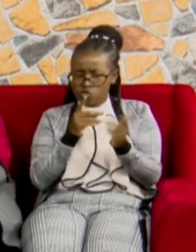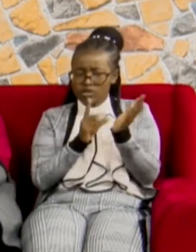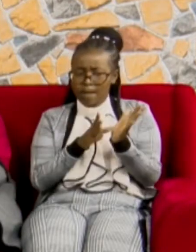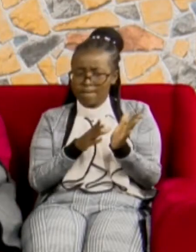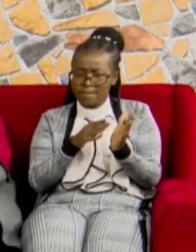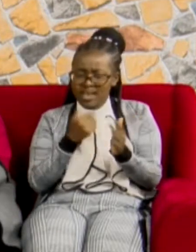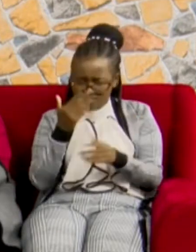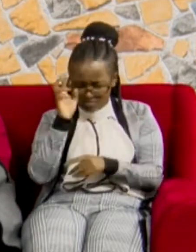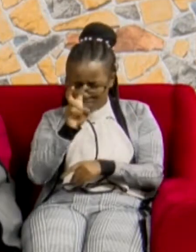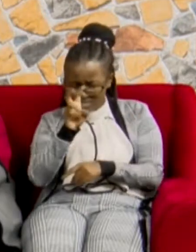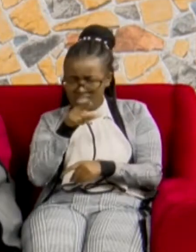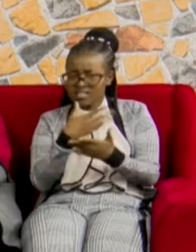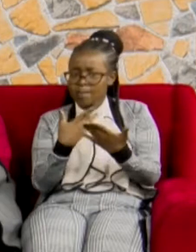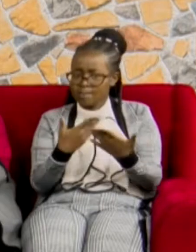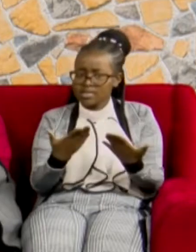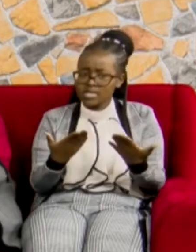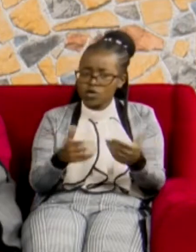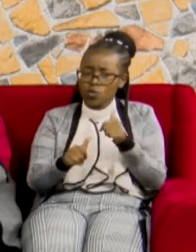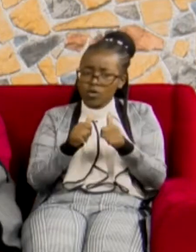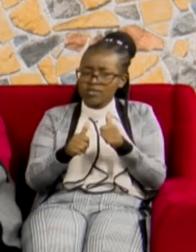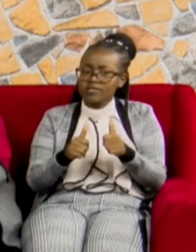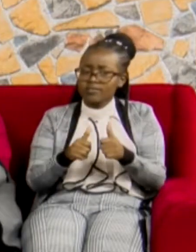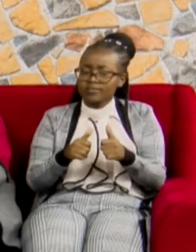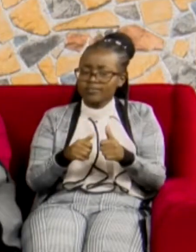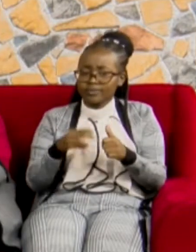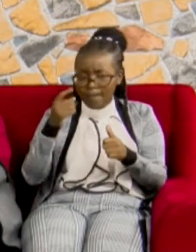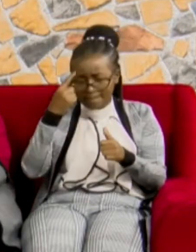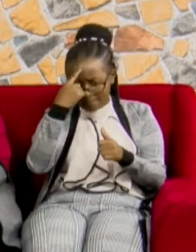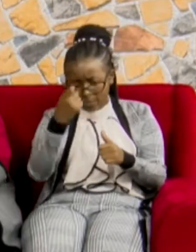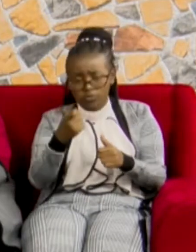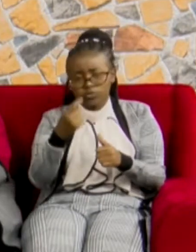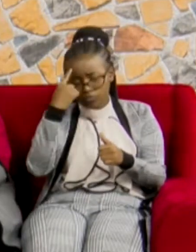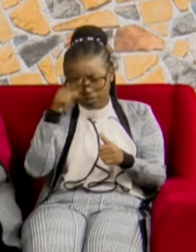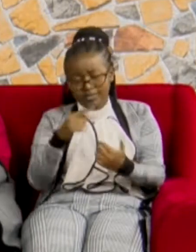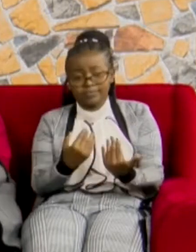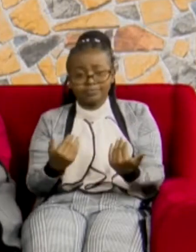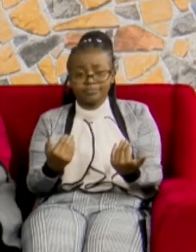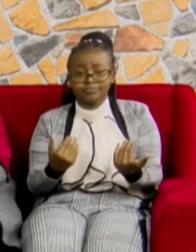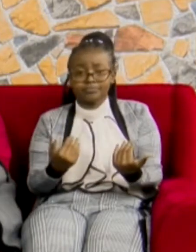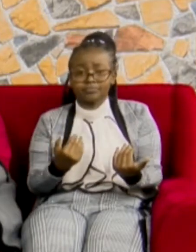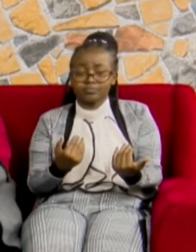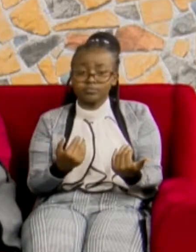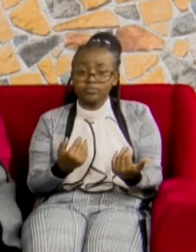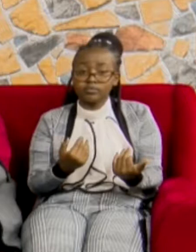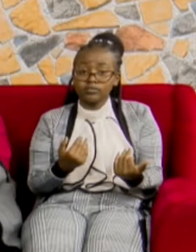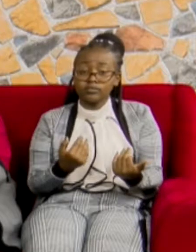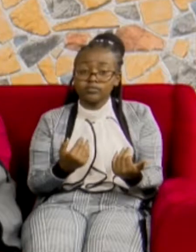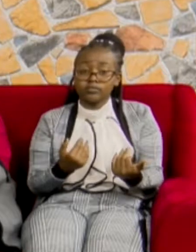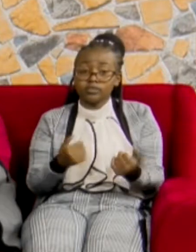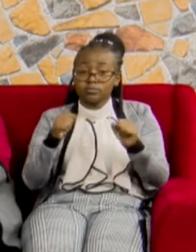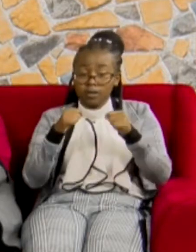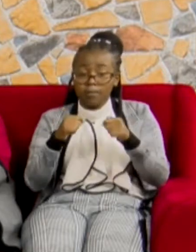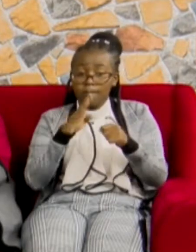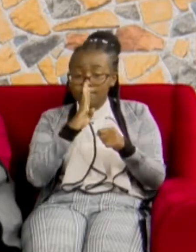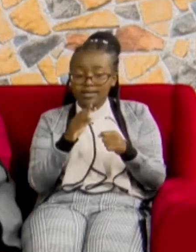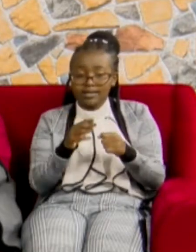noticed this and this and this. Or should it be at the point when you come and then we're taking the weight, the height, Is that the point at which they should be able to be